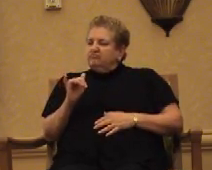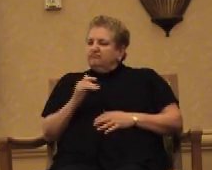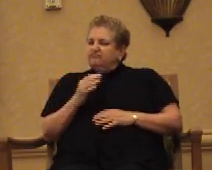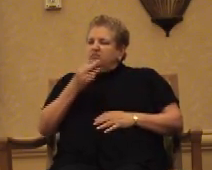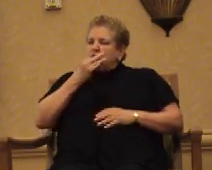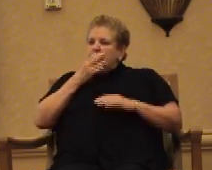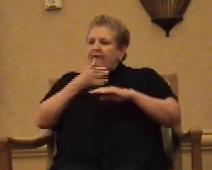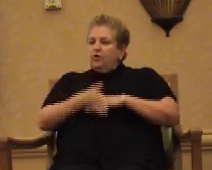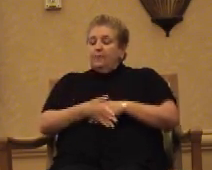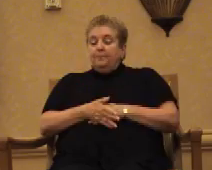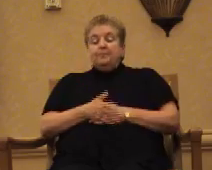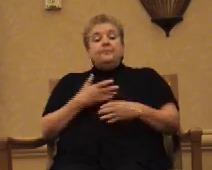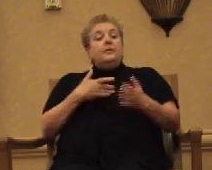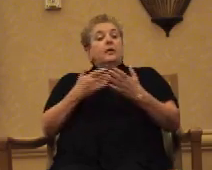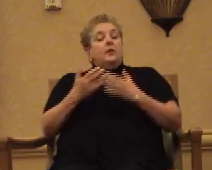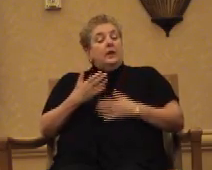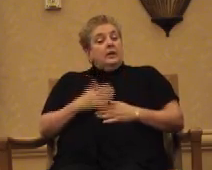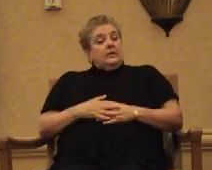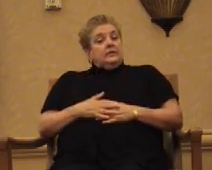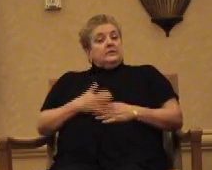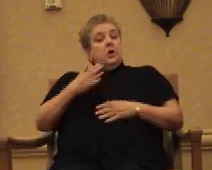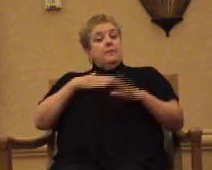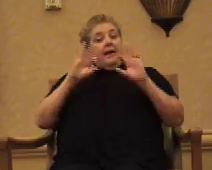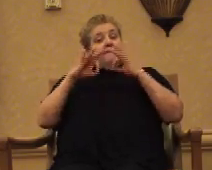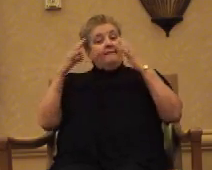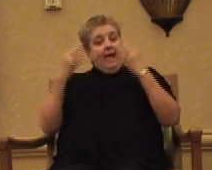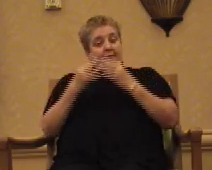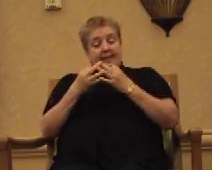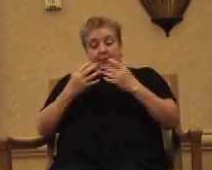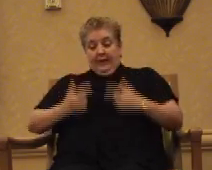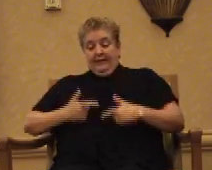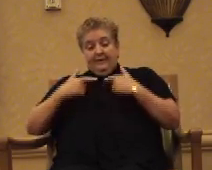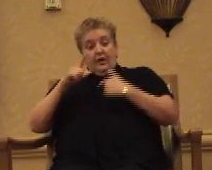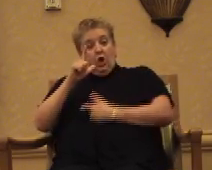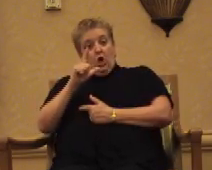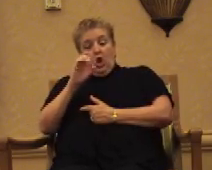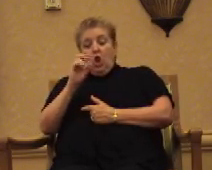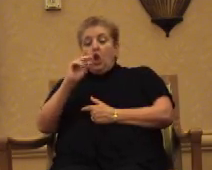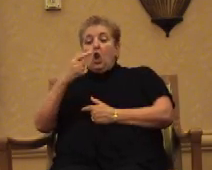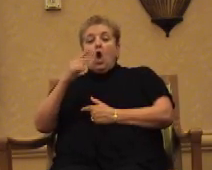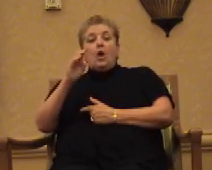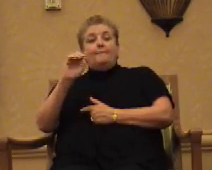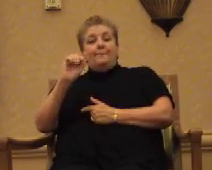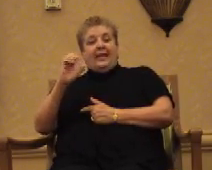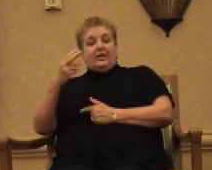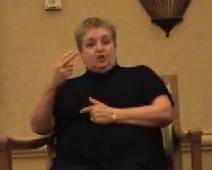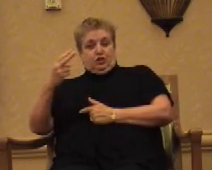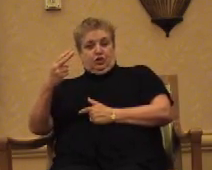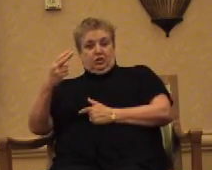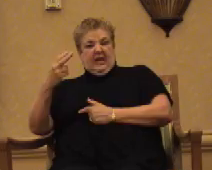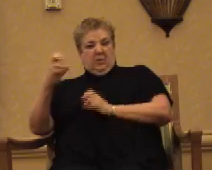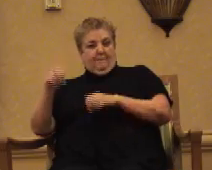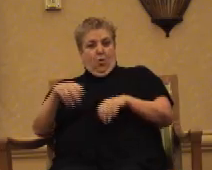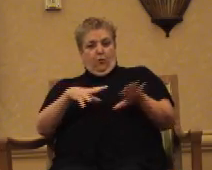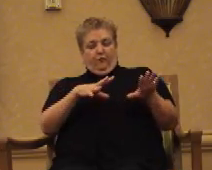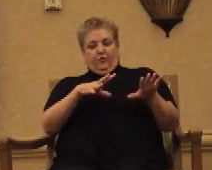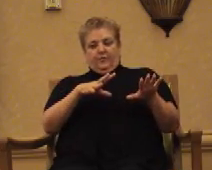We moved from Long Beach. We were living in an area in kind of